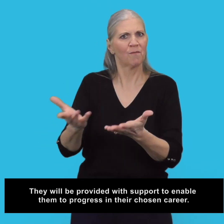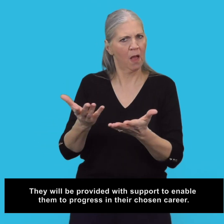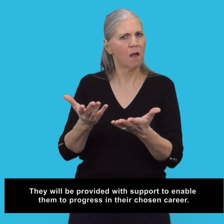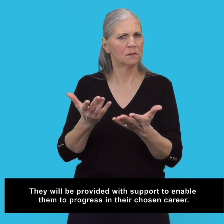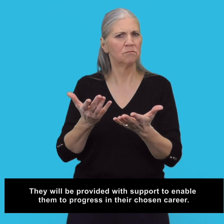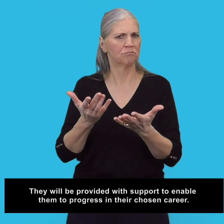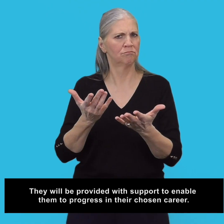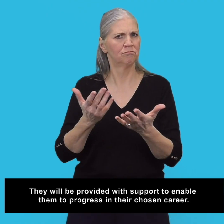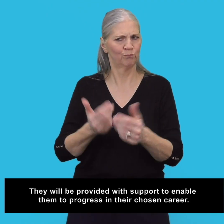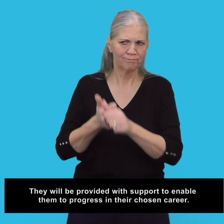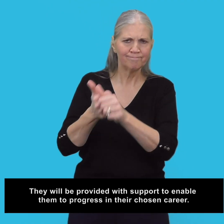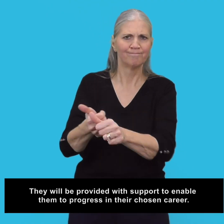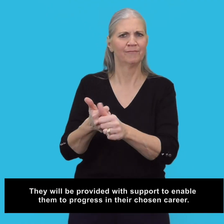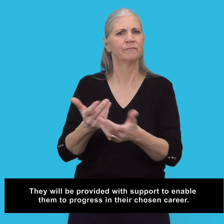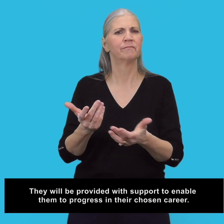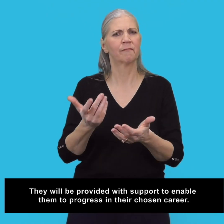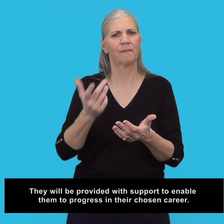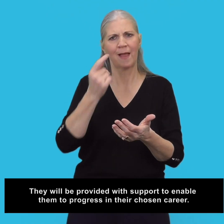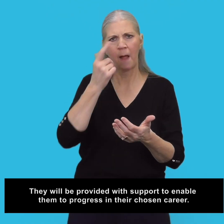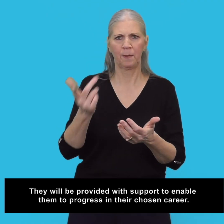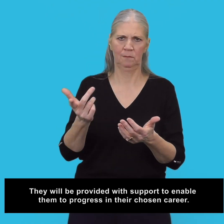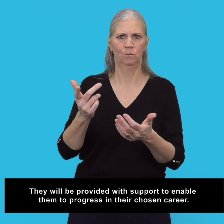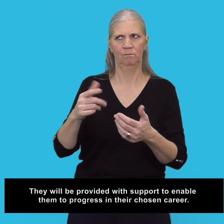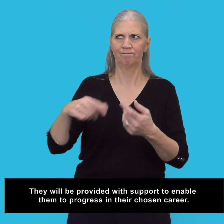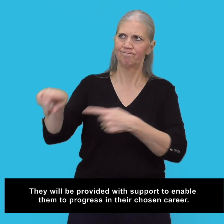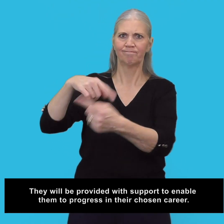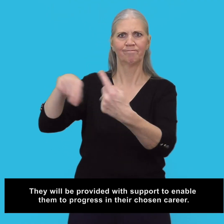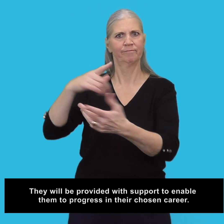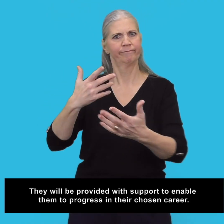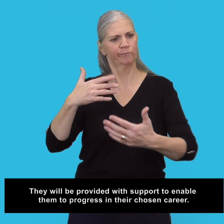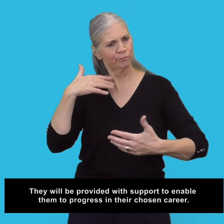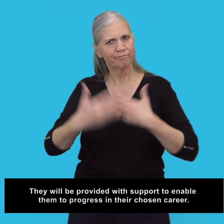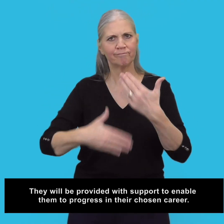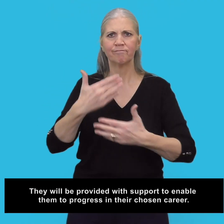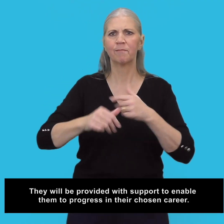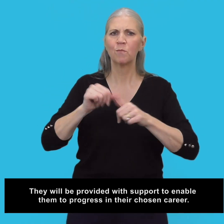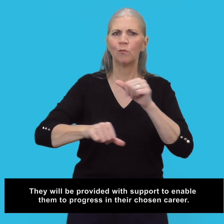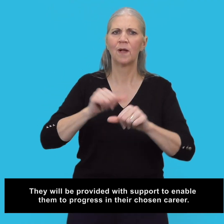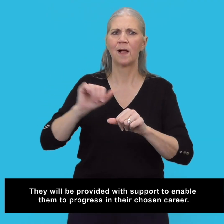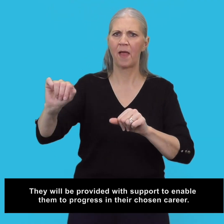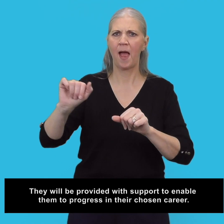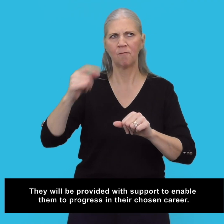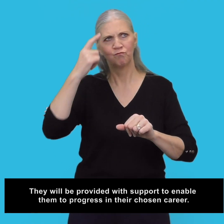They will be provided with support to enable them to progress in their chosen career.